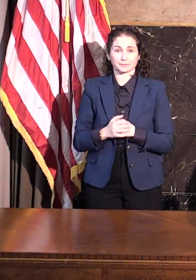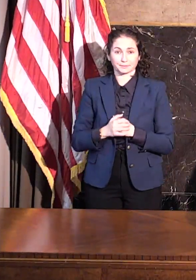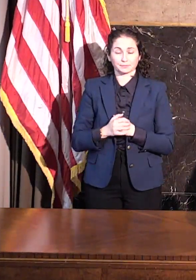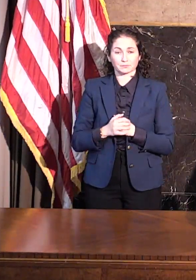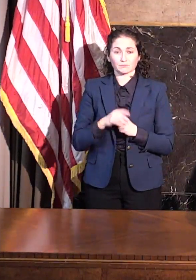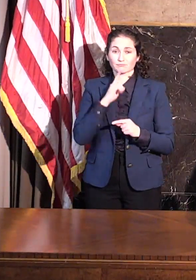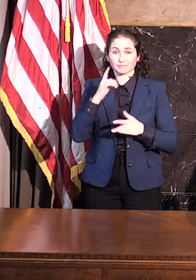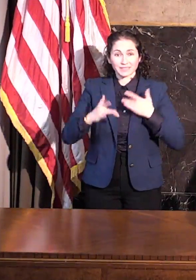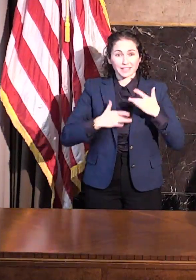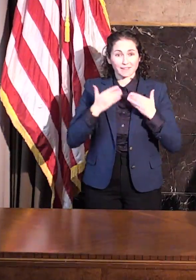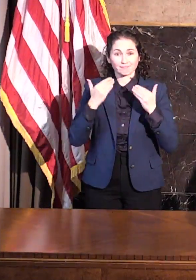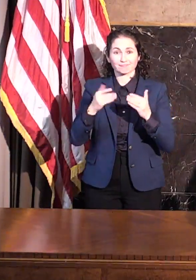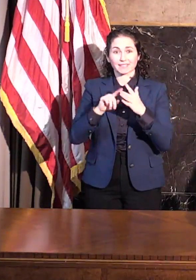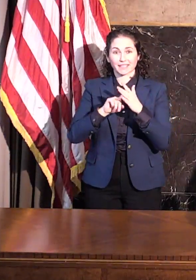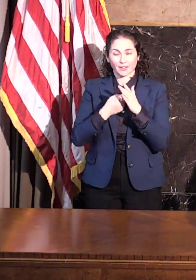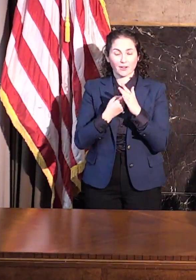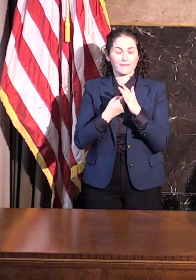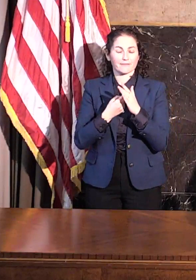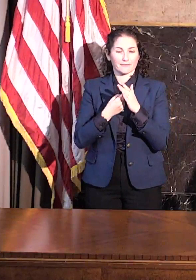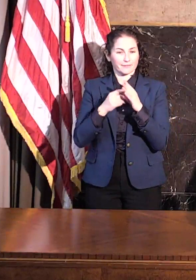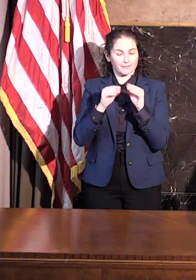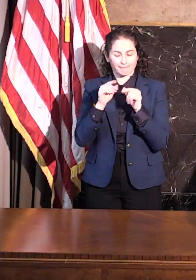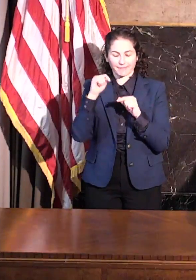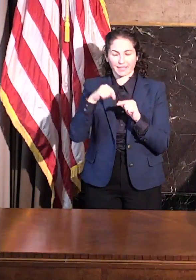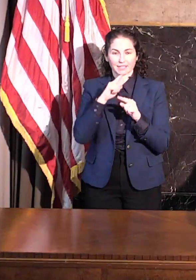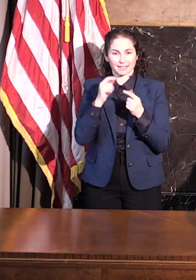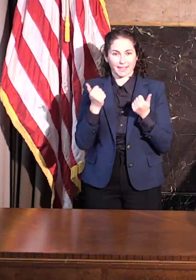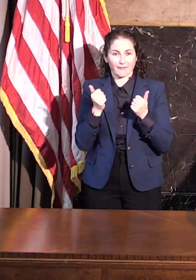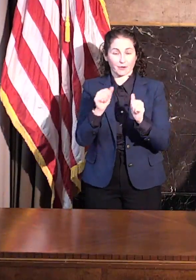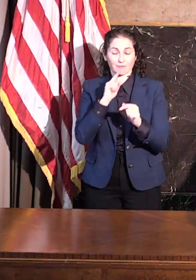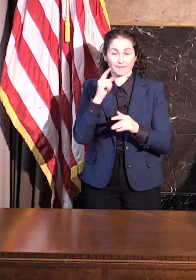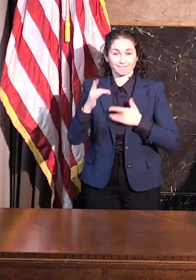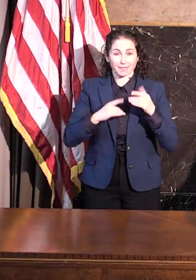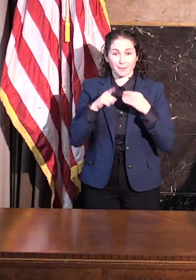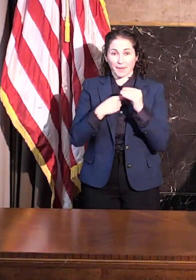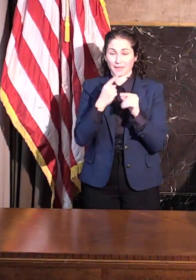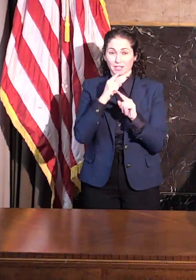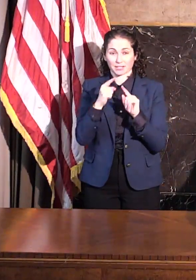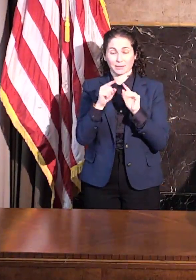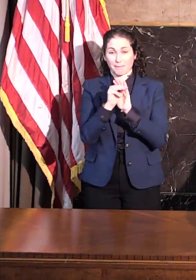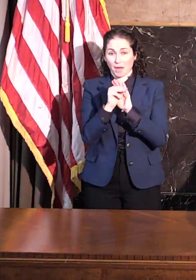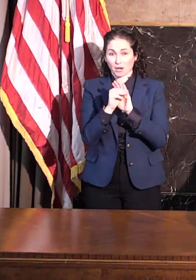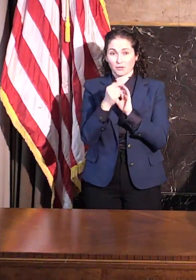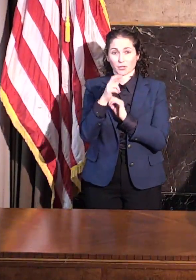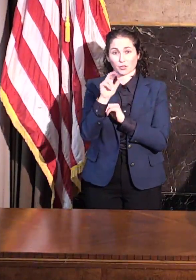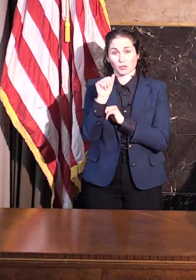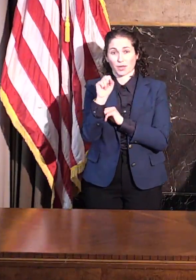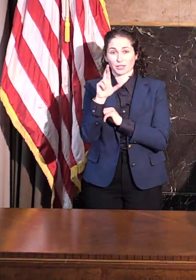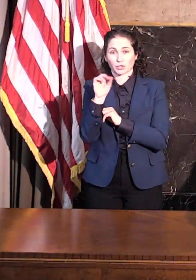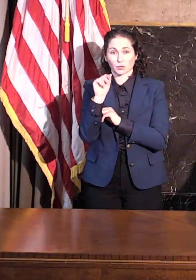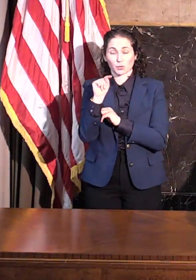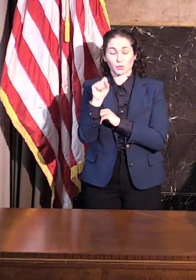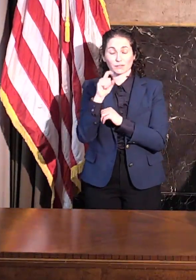diverse, trusted community partners to help break down whatever barriers may exist so that residents can make informed decisions when it